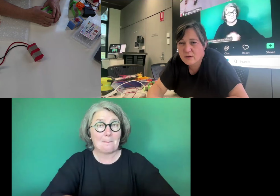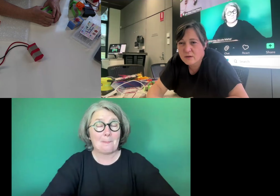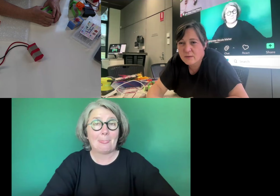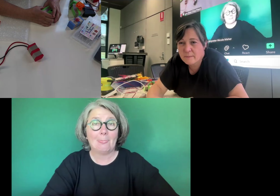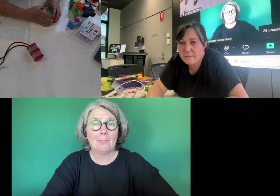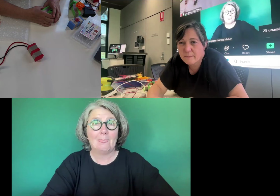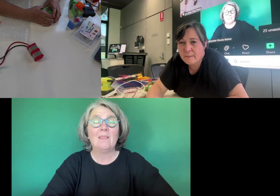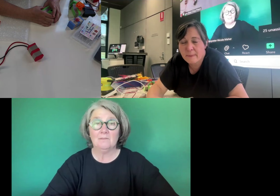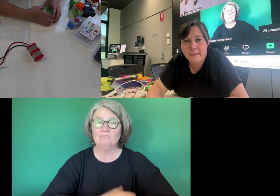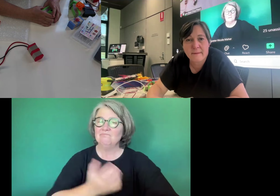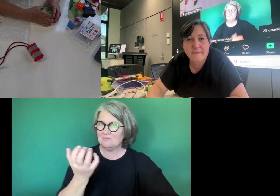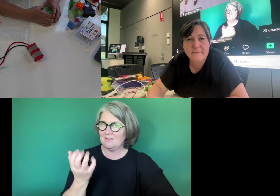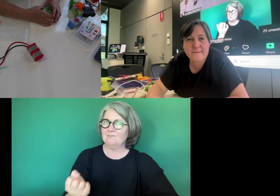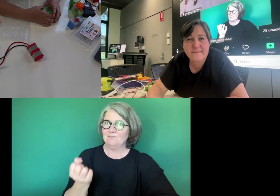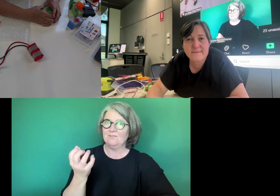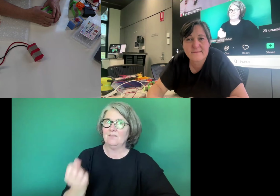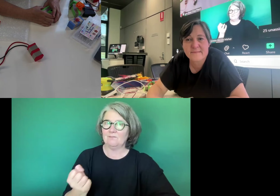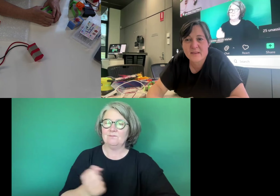Yes, there is.